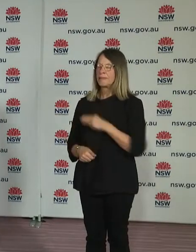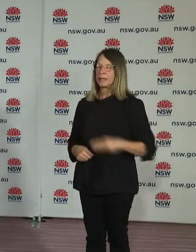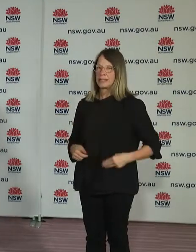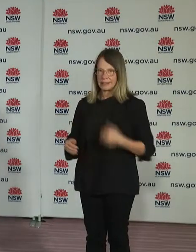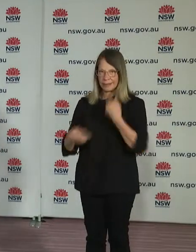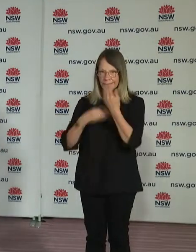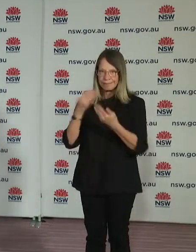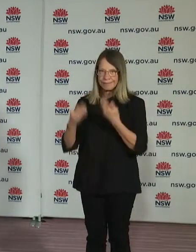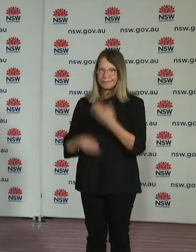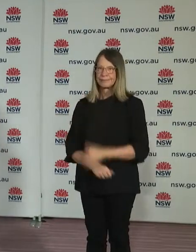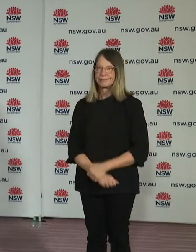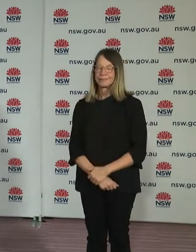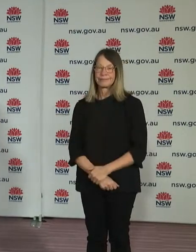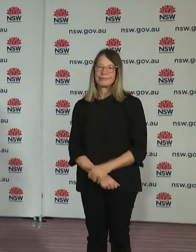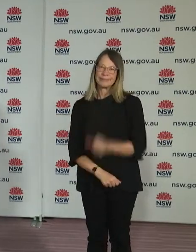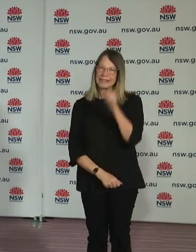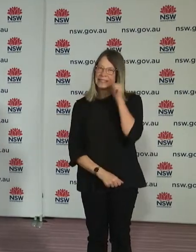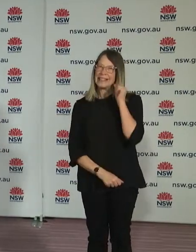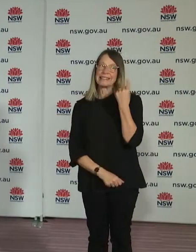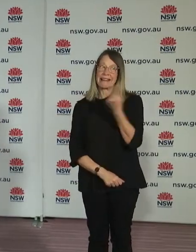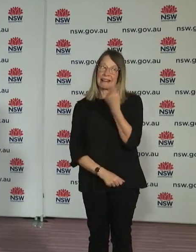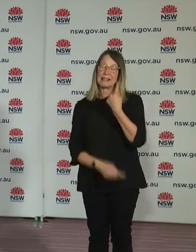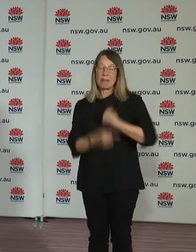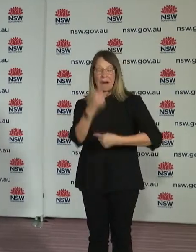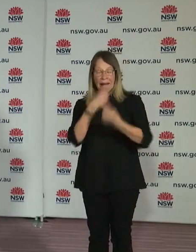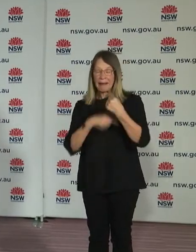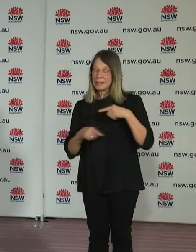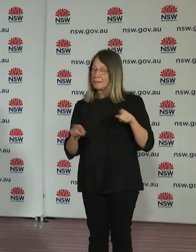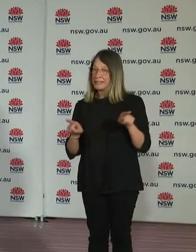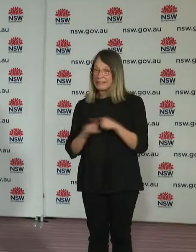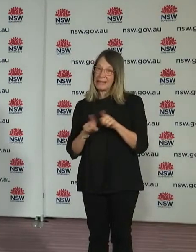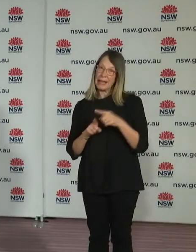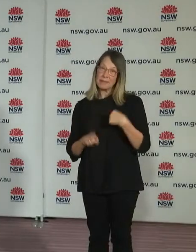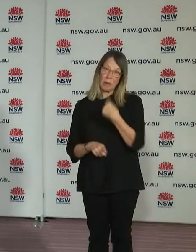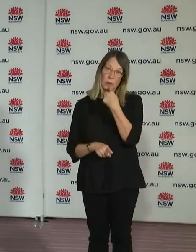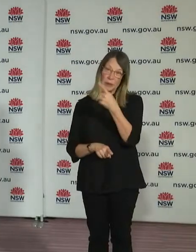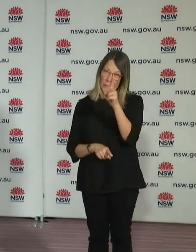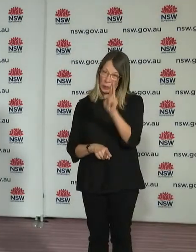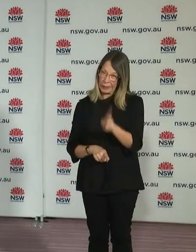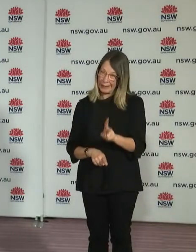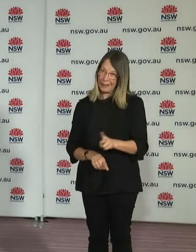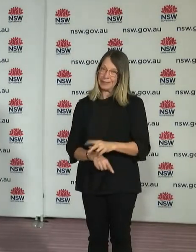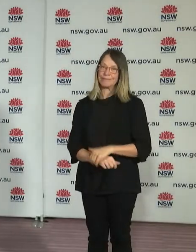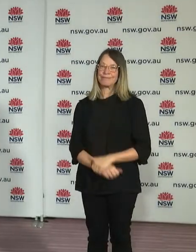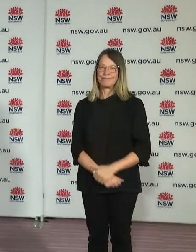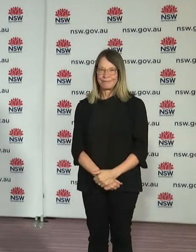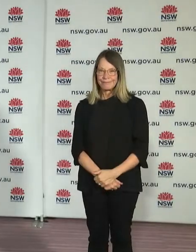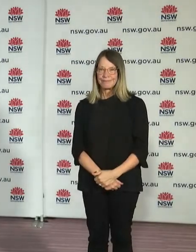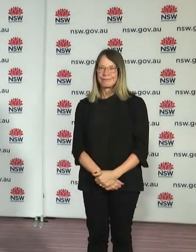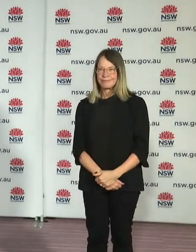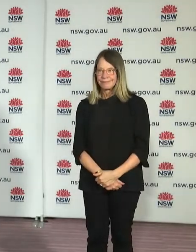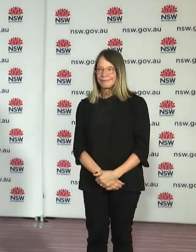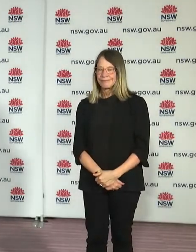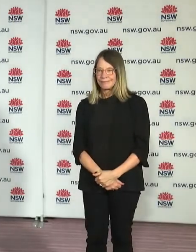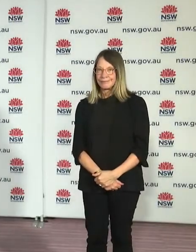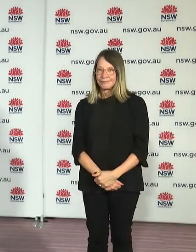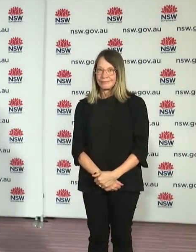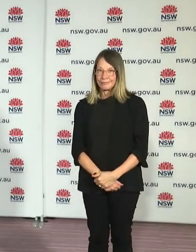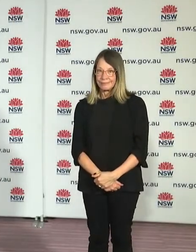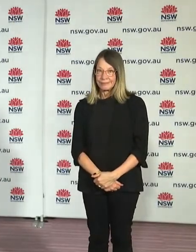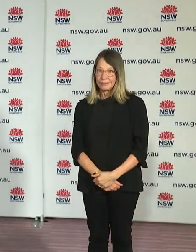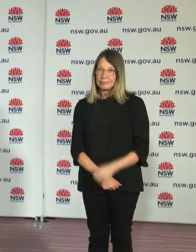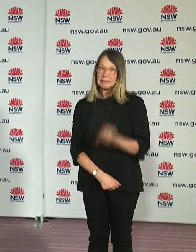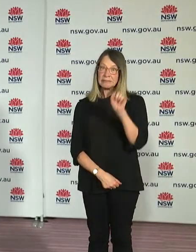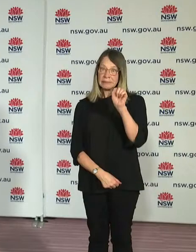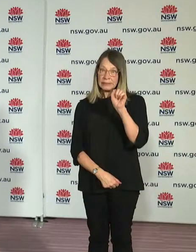Look, I was asked the same question yesterday, and I'll repeat the answer. We are obviously concerned to make sure that